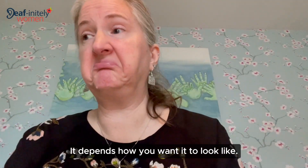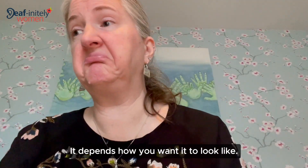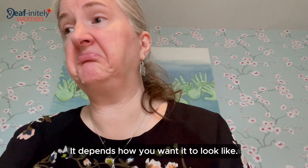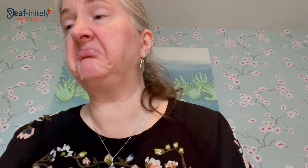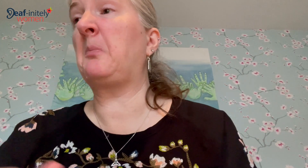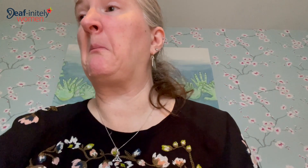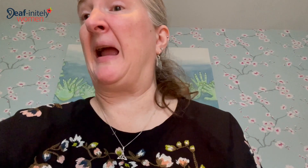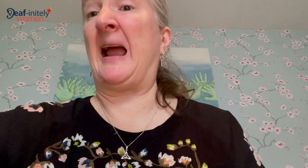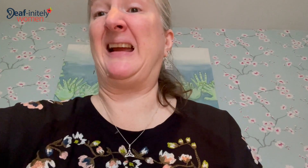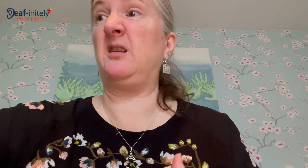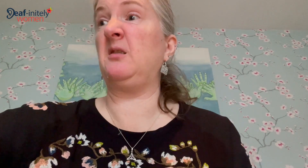like.